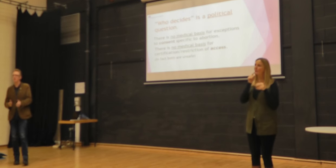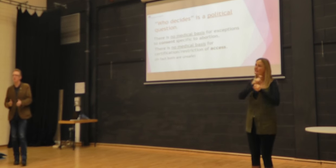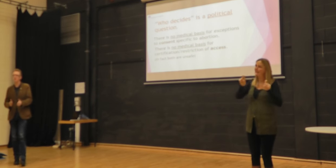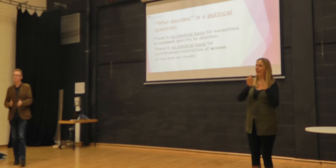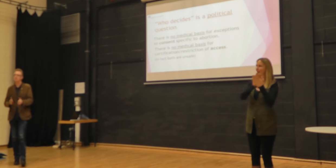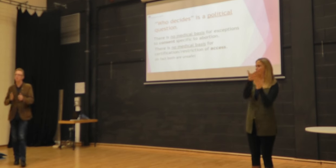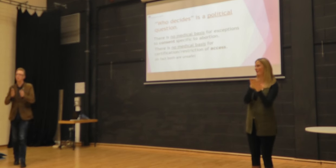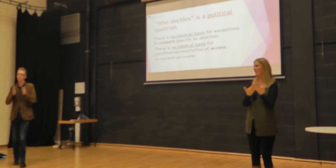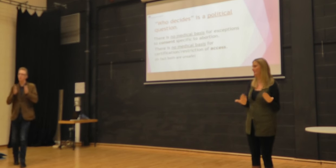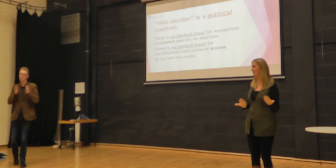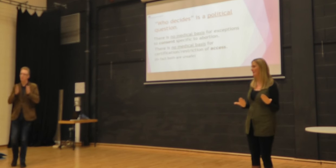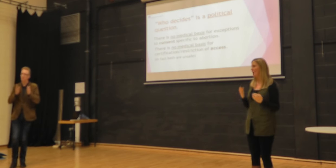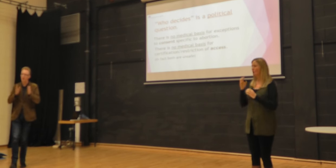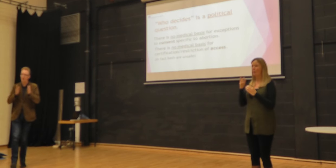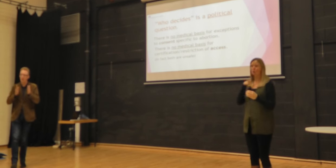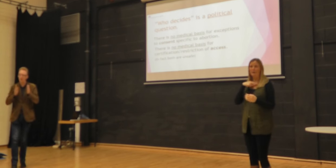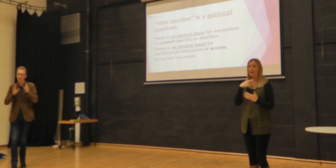increasingly ridiculous to be